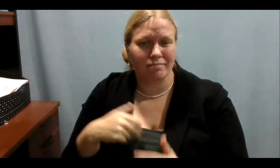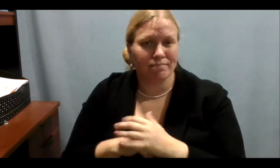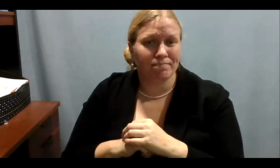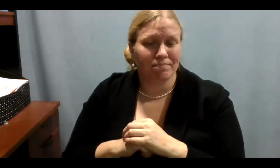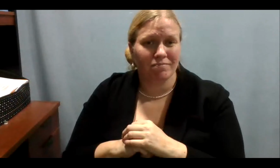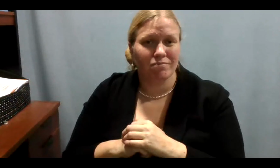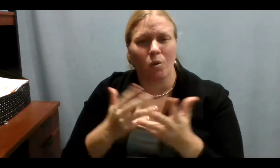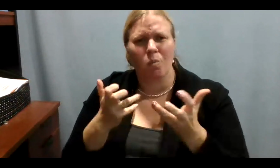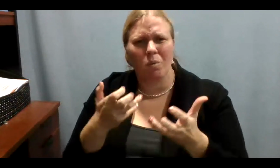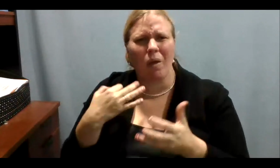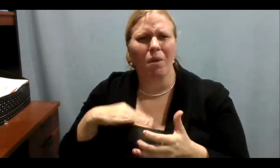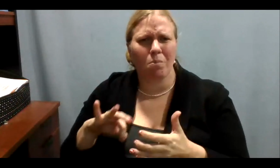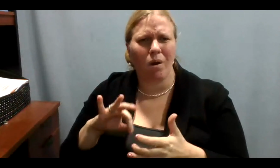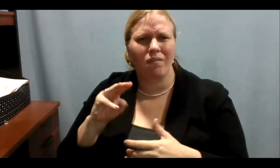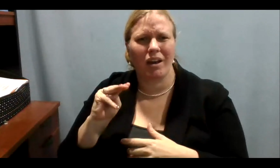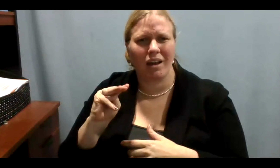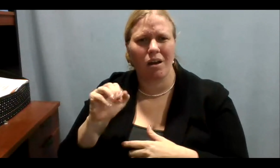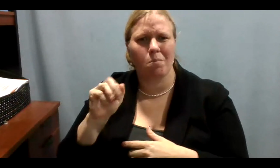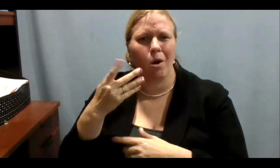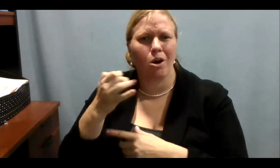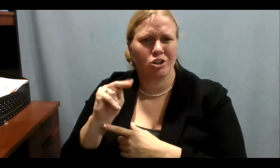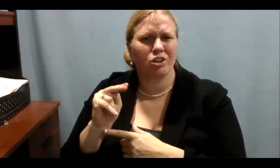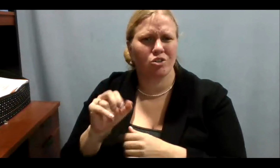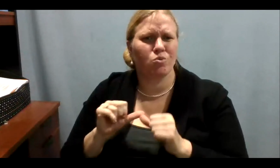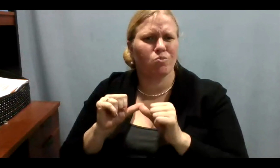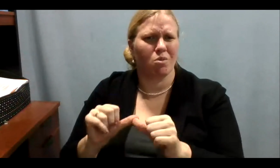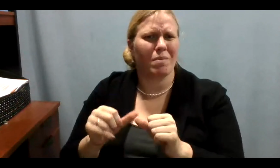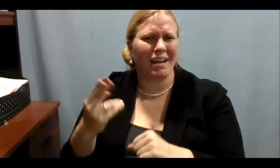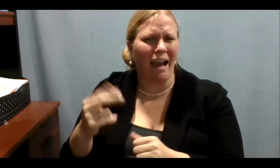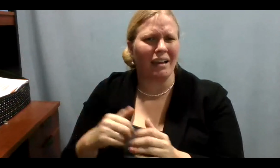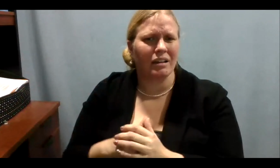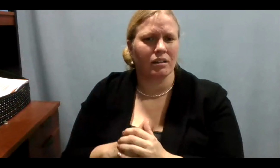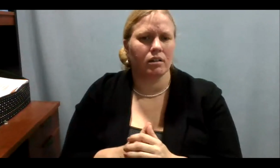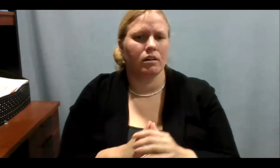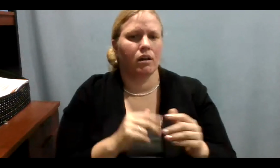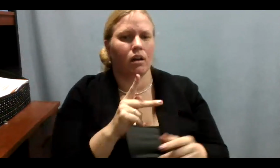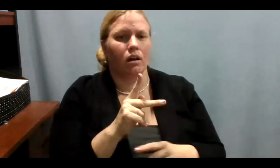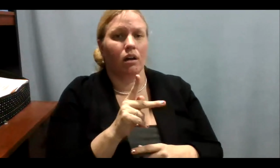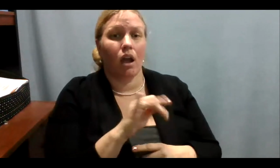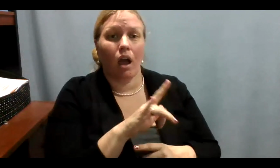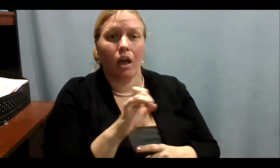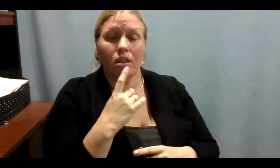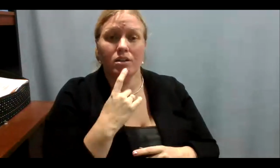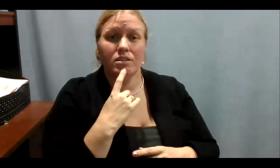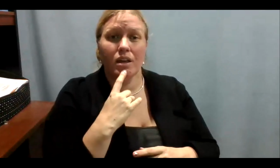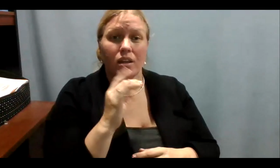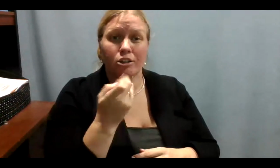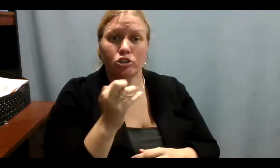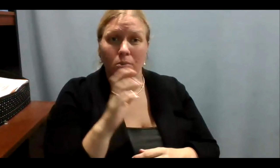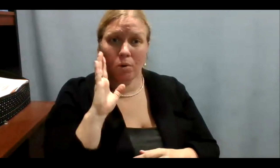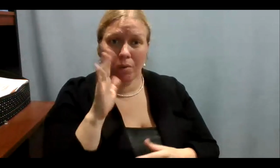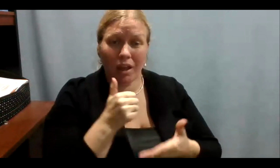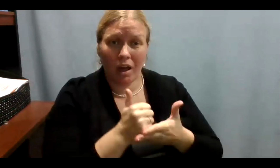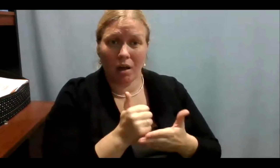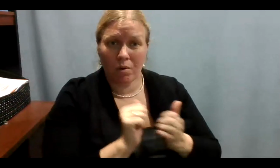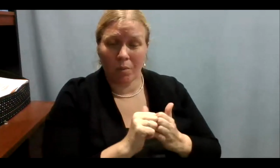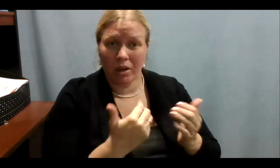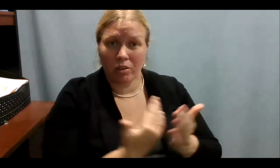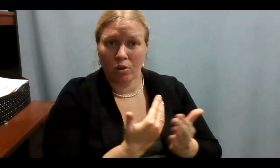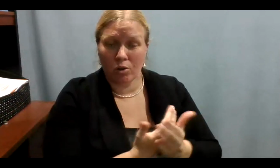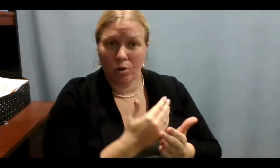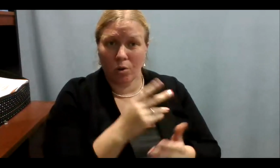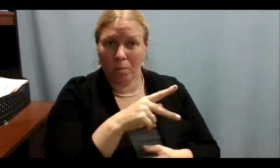Okay, and then you mentioned tomorrow there will be the chamber is going to help with the information on the new round of